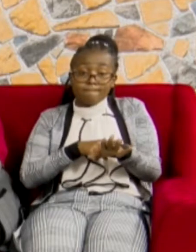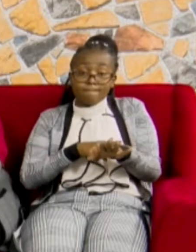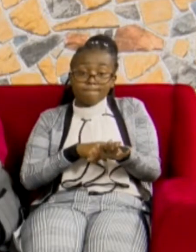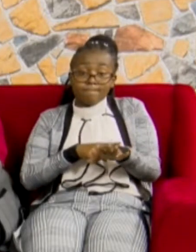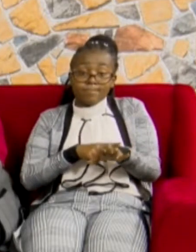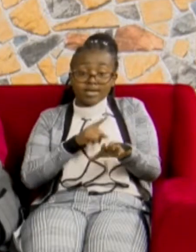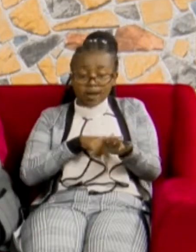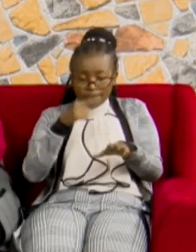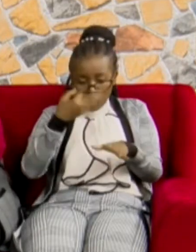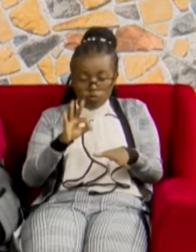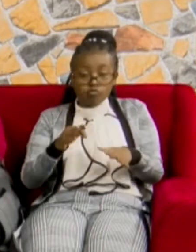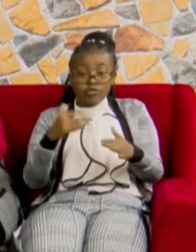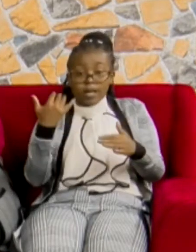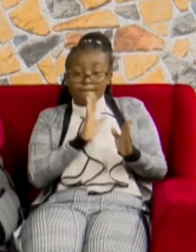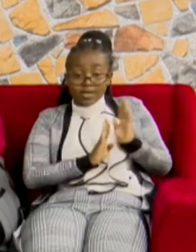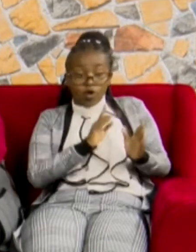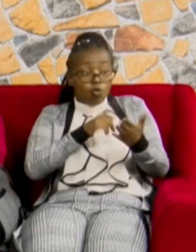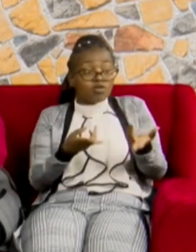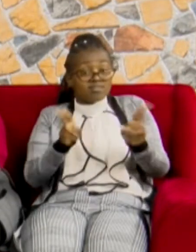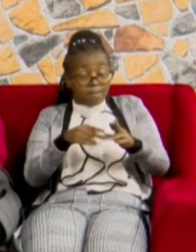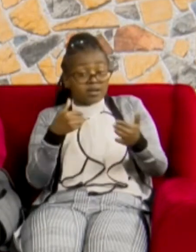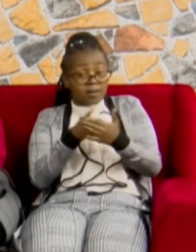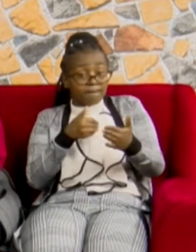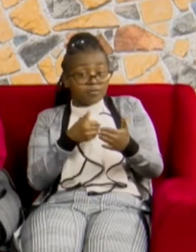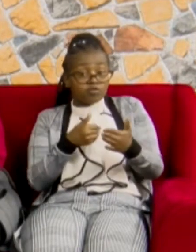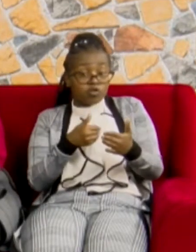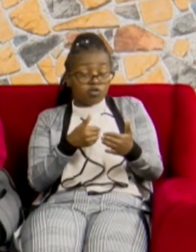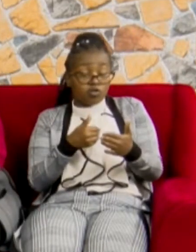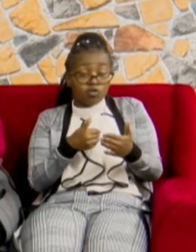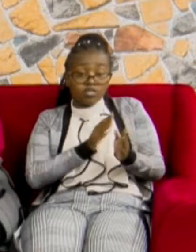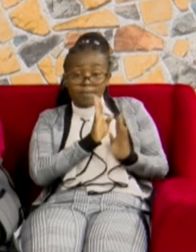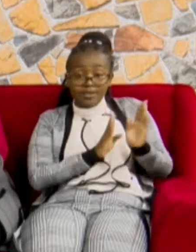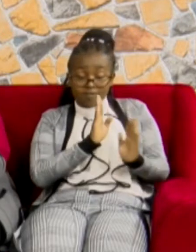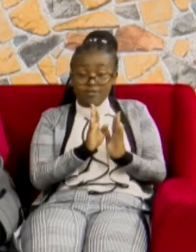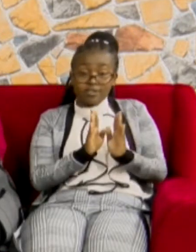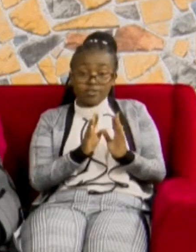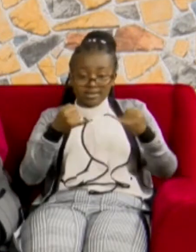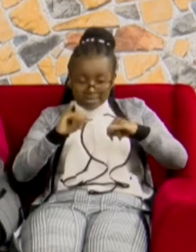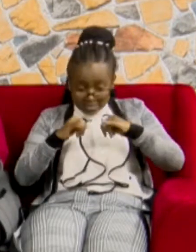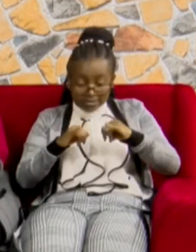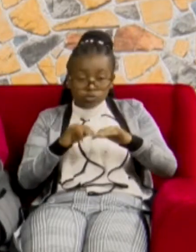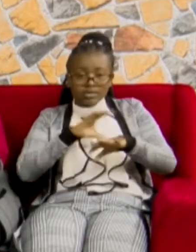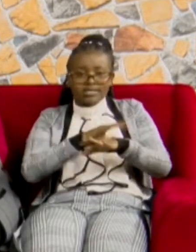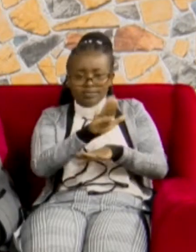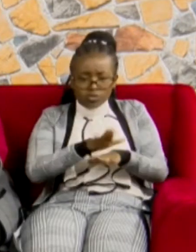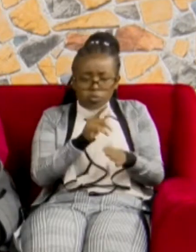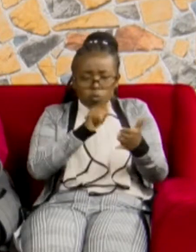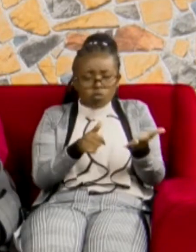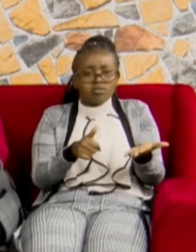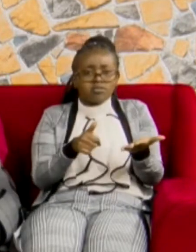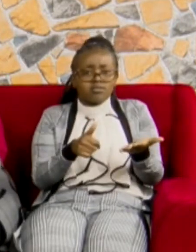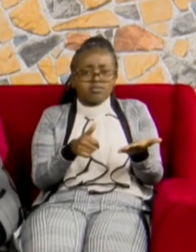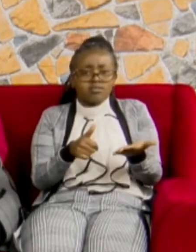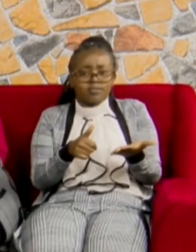terms of the terms of behavior. So what's happening just before the behavior occurs? Because you're trying to figure out what's the environment, what are the